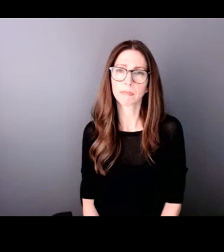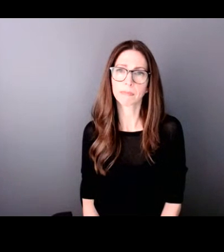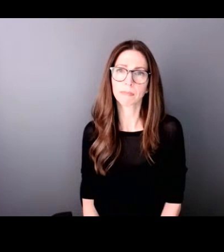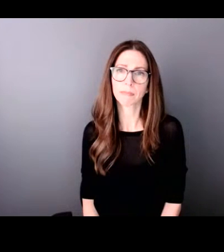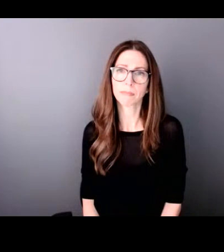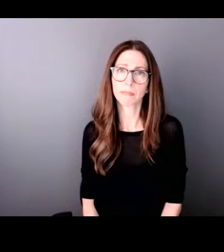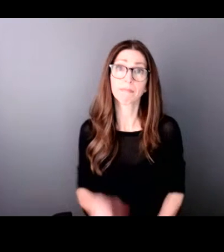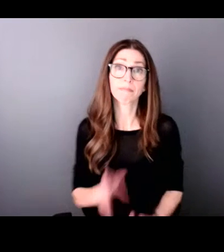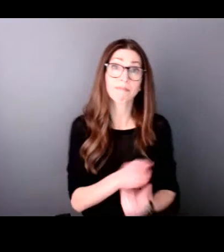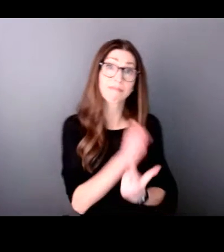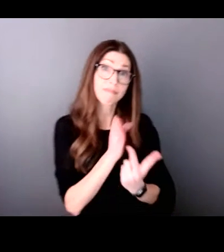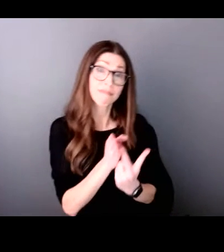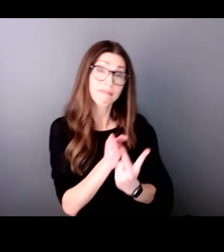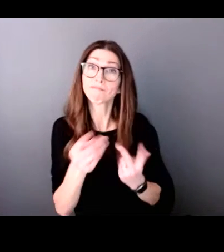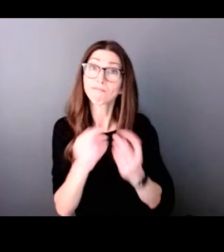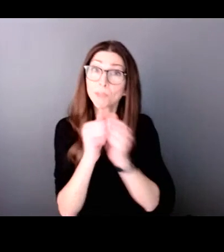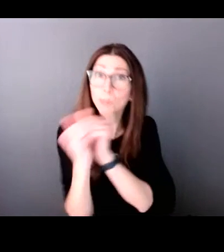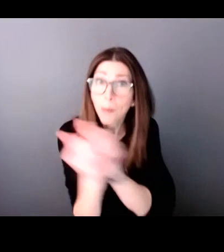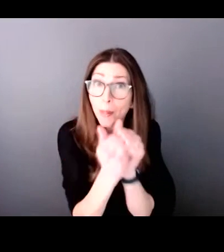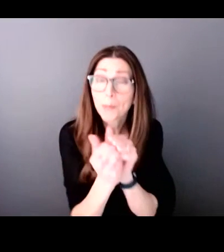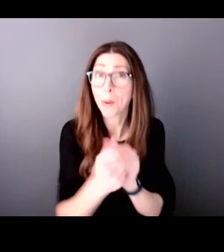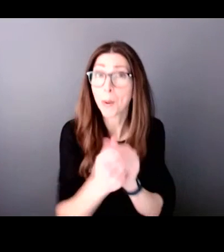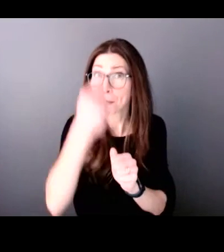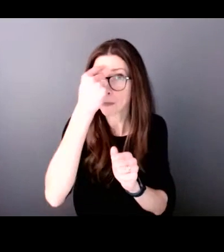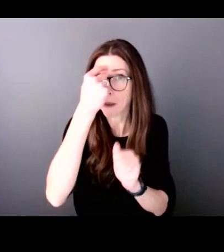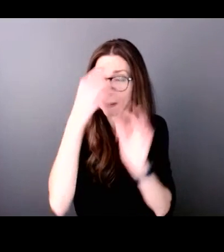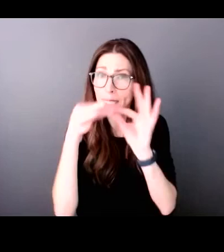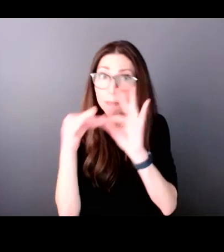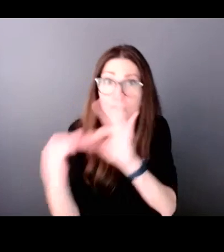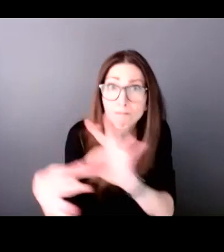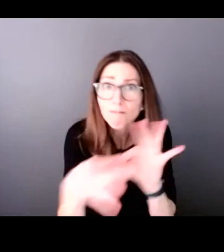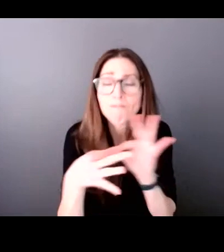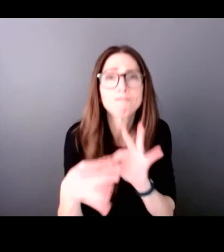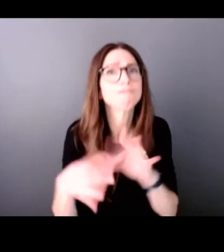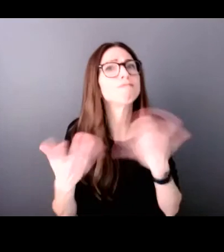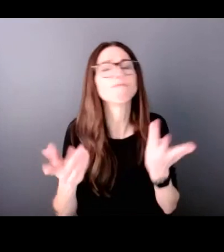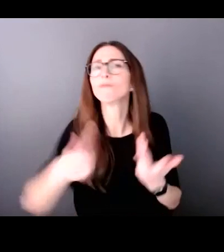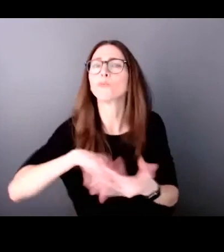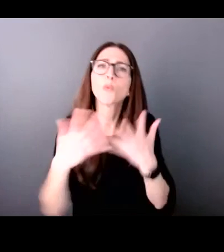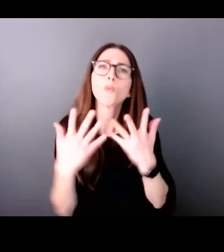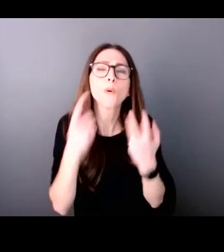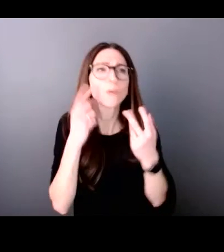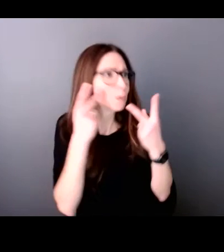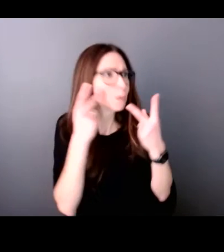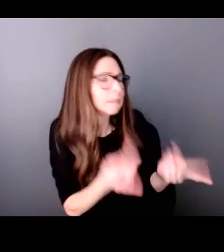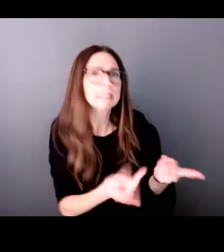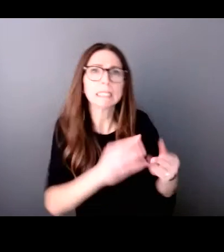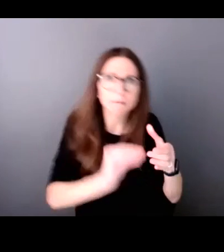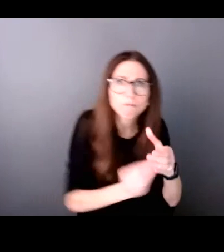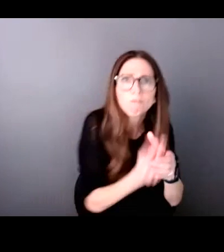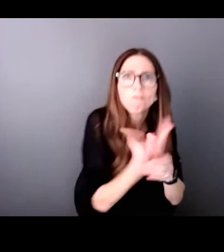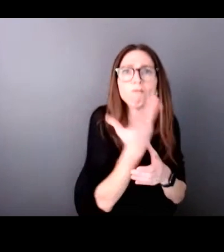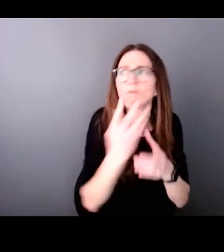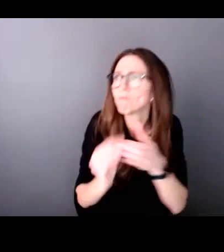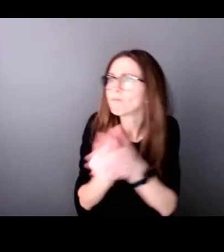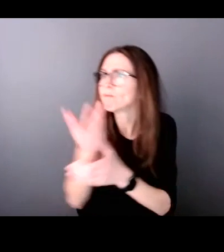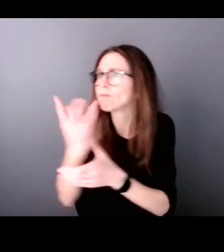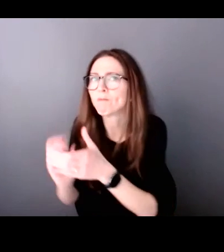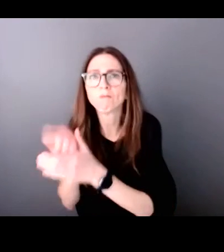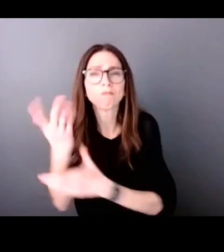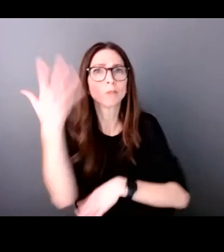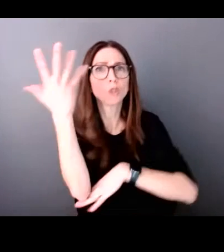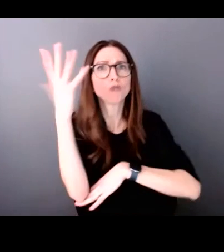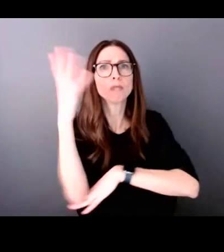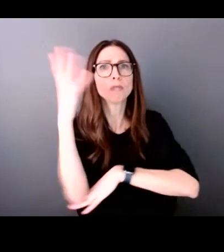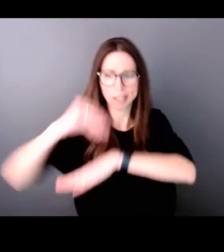As one, we gather our minds and we send our greetings to everything that grows on the earth. The roots, the small things that grow in the ground,